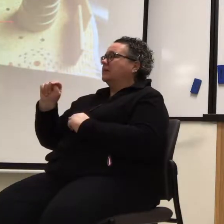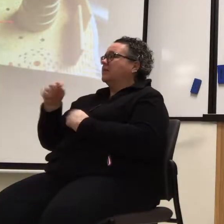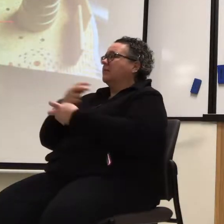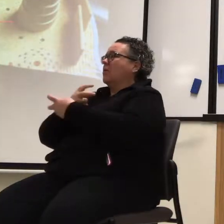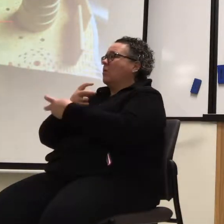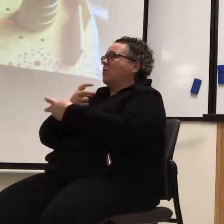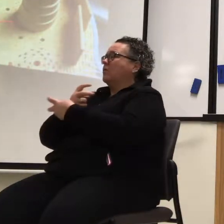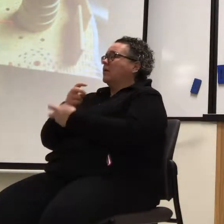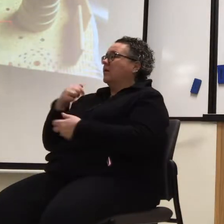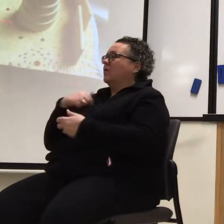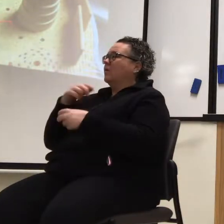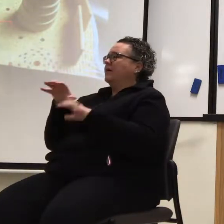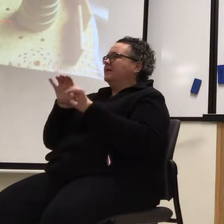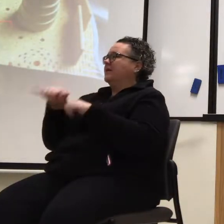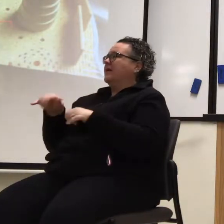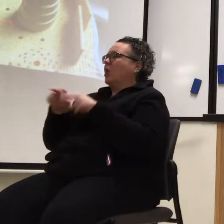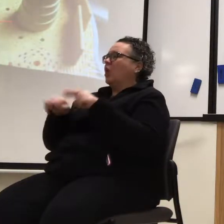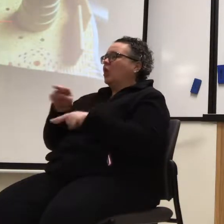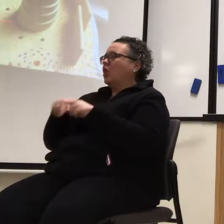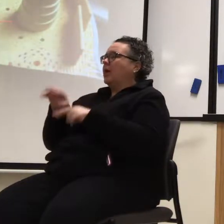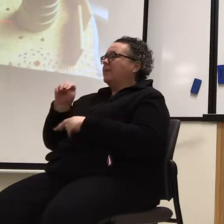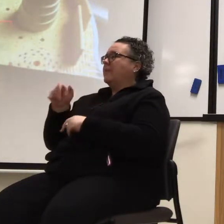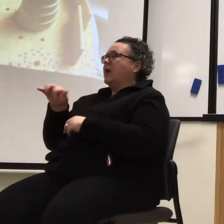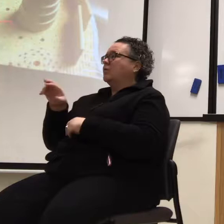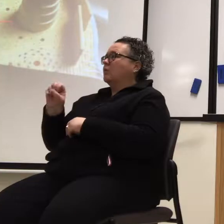micro model on the app.